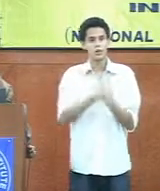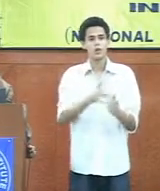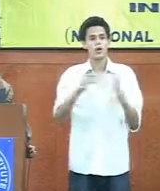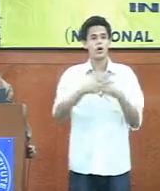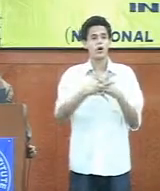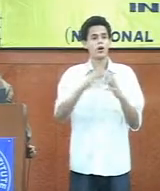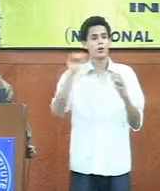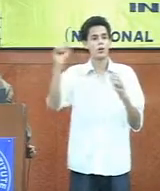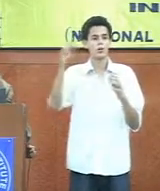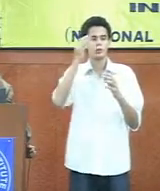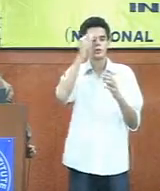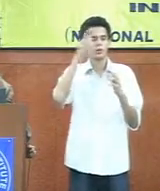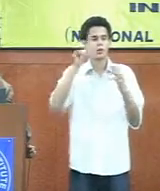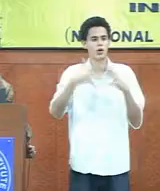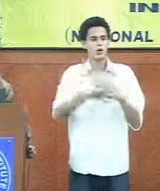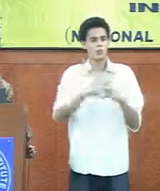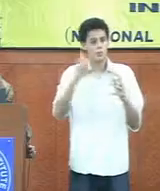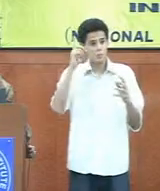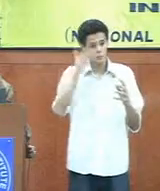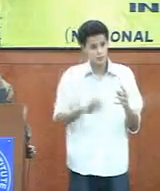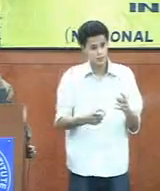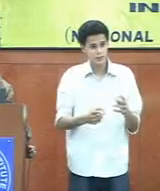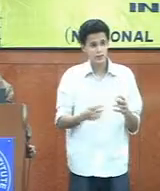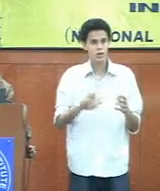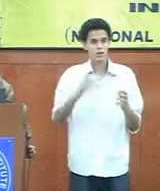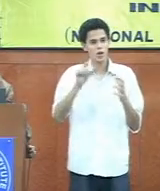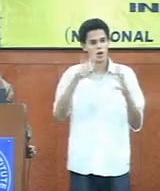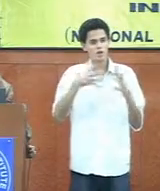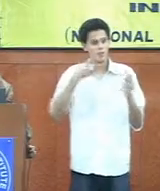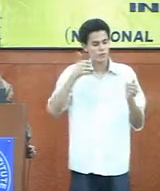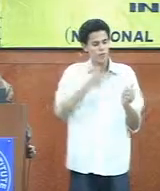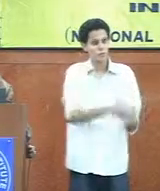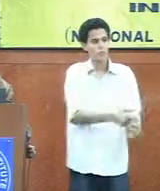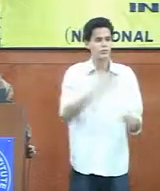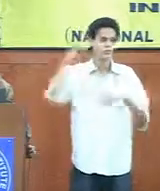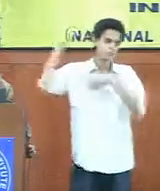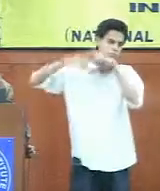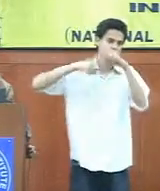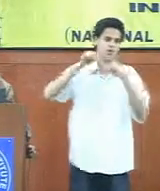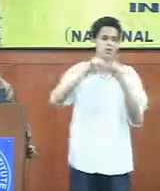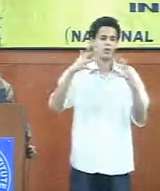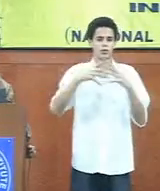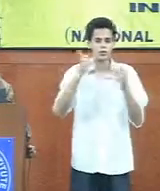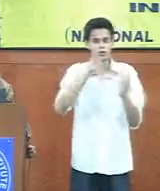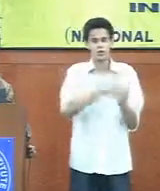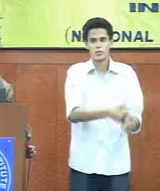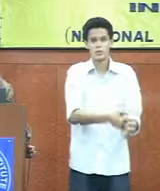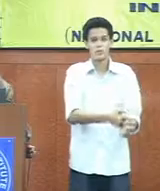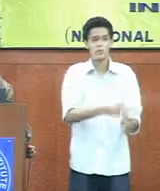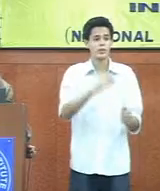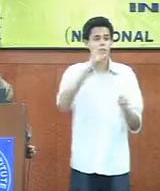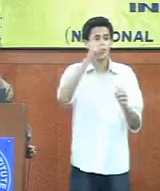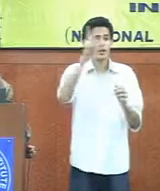the law of the Muslims. They have to go as per that law, and 1/3